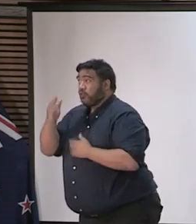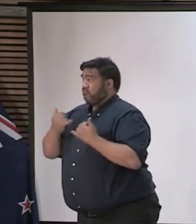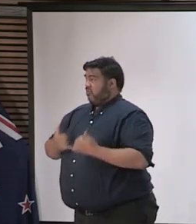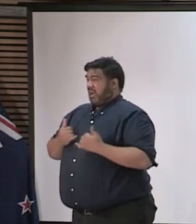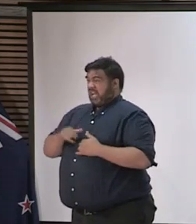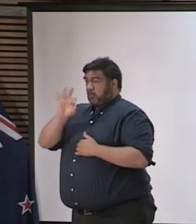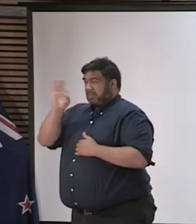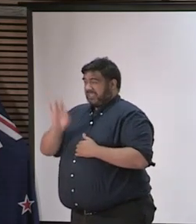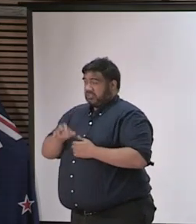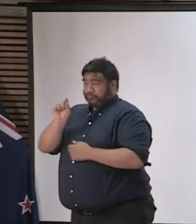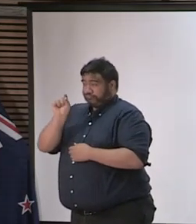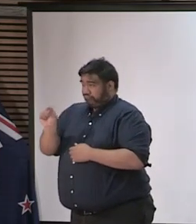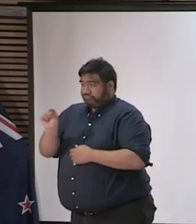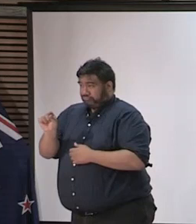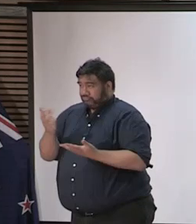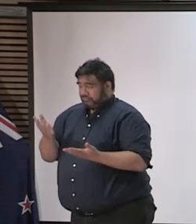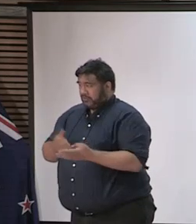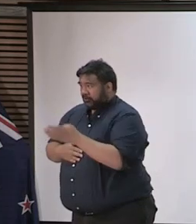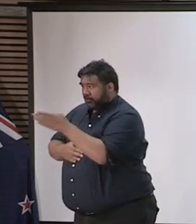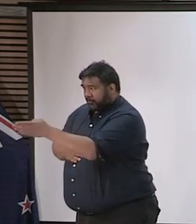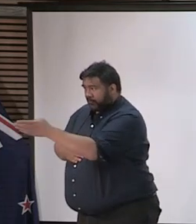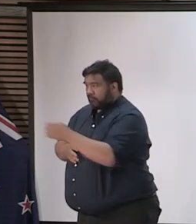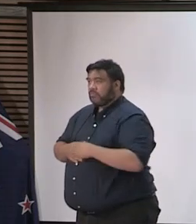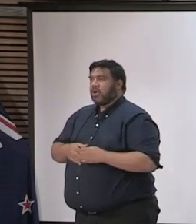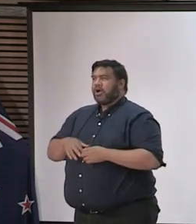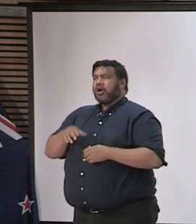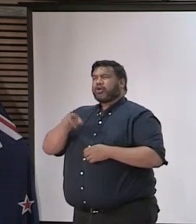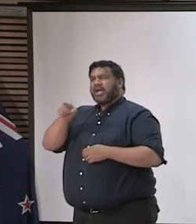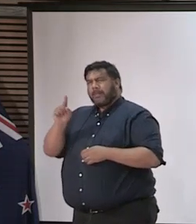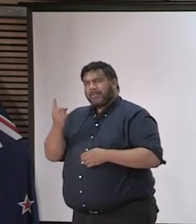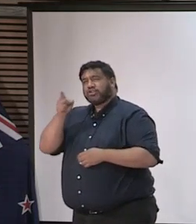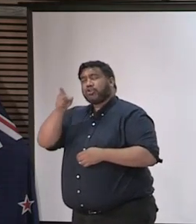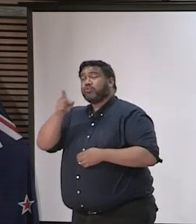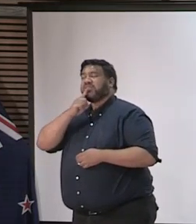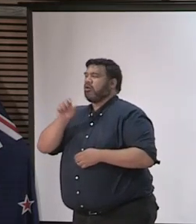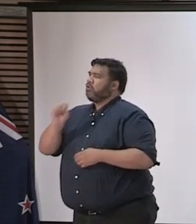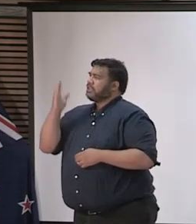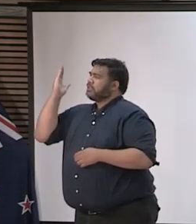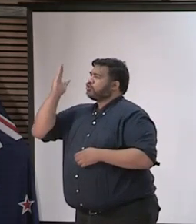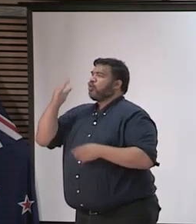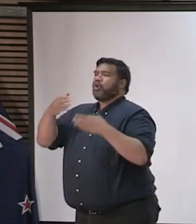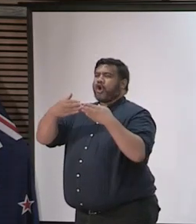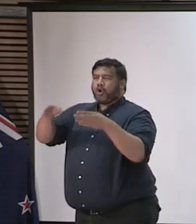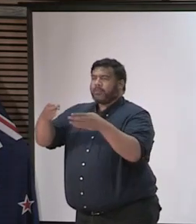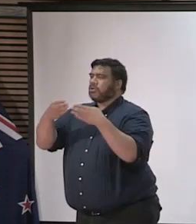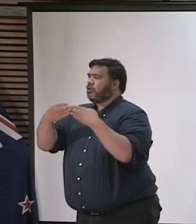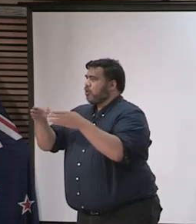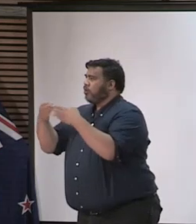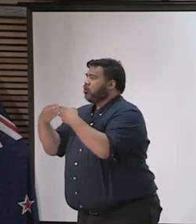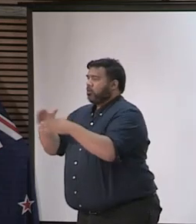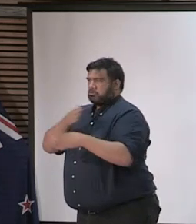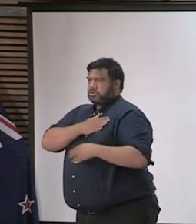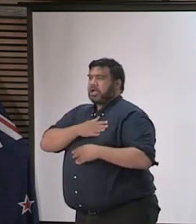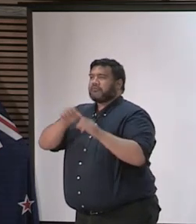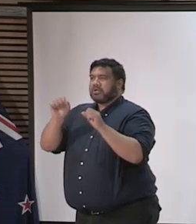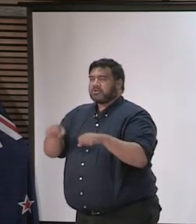place. Minister, if you're saying that it's safe enough to open schools and for these students to be back, why not